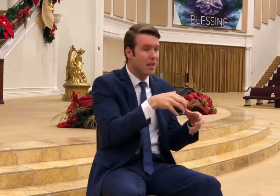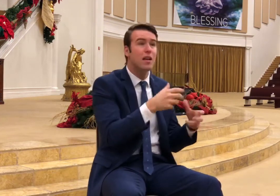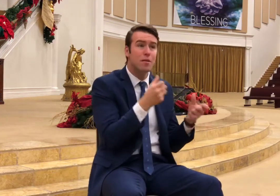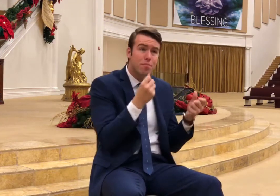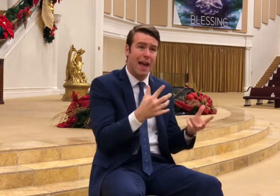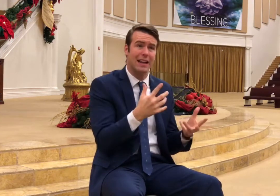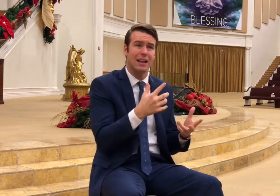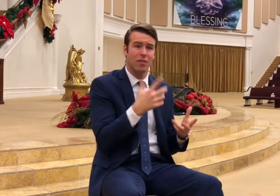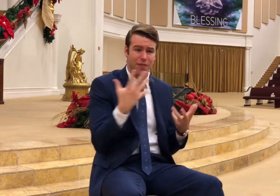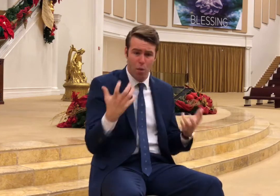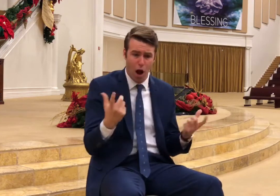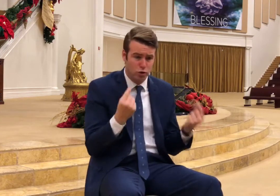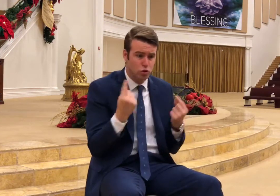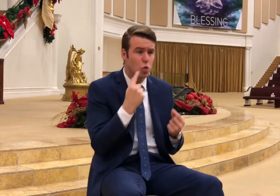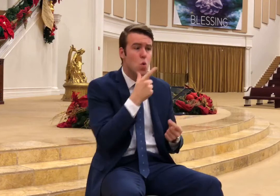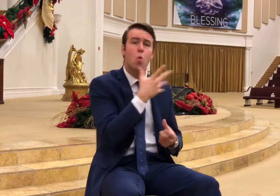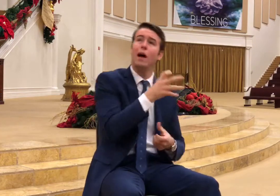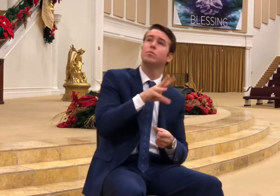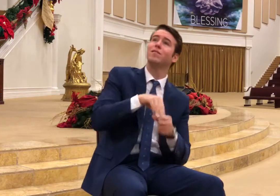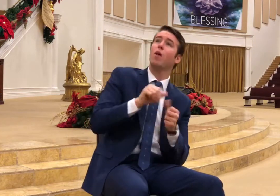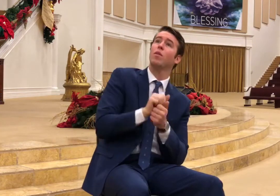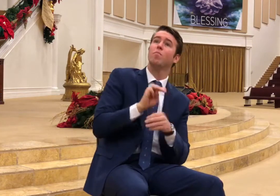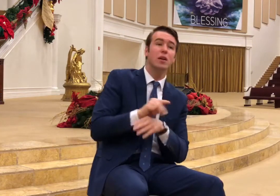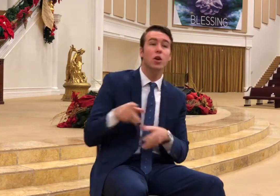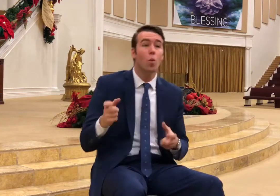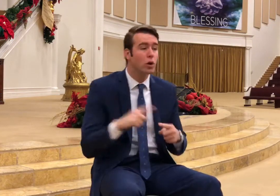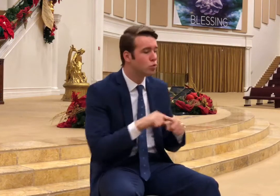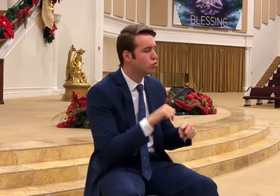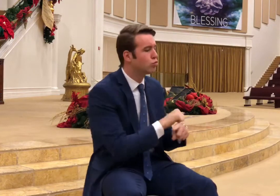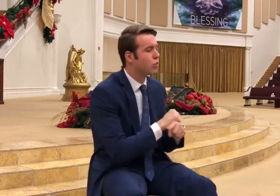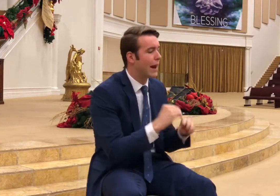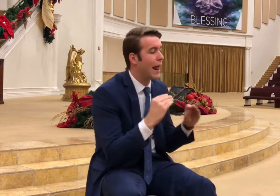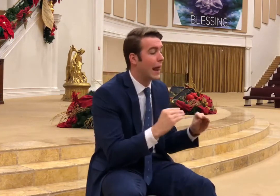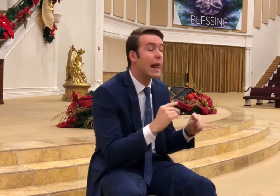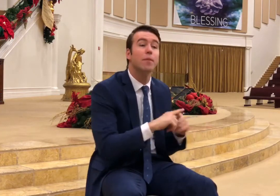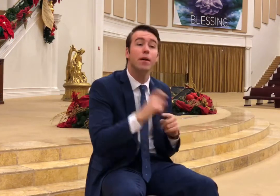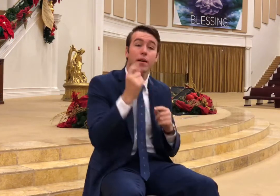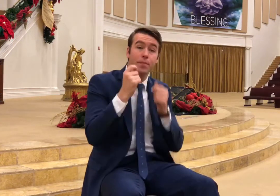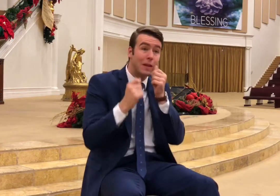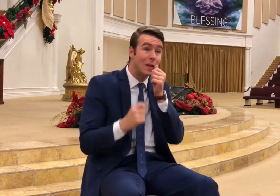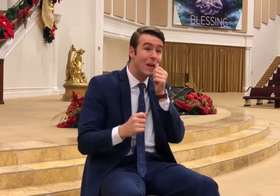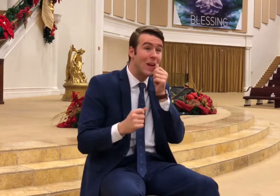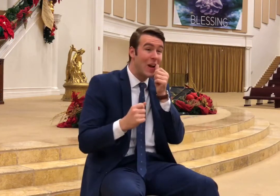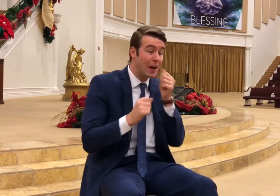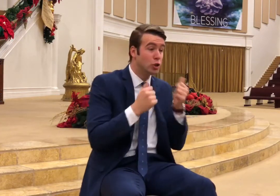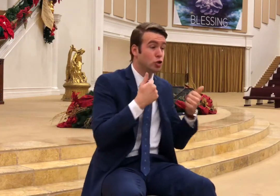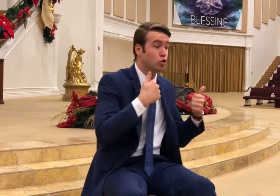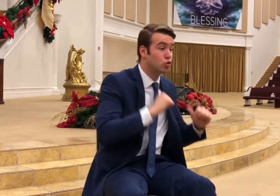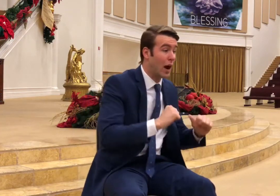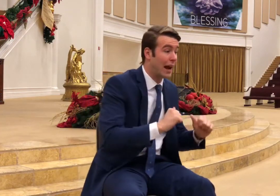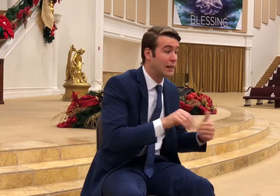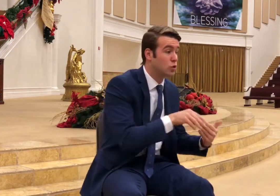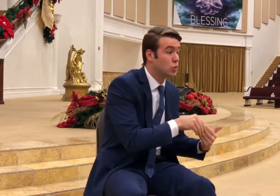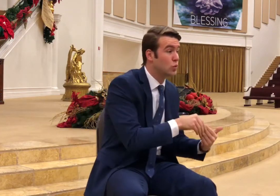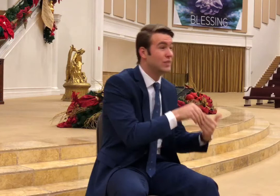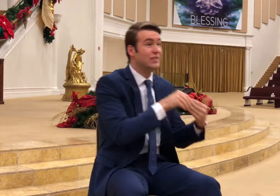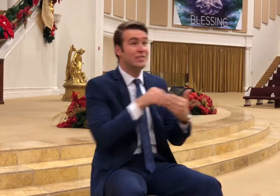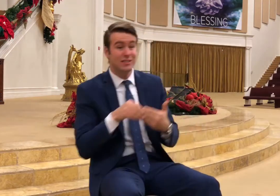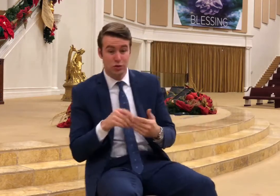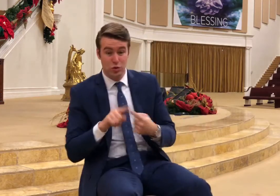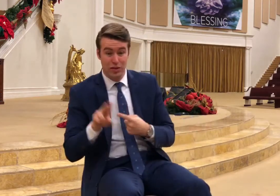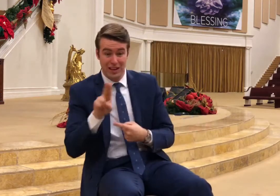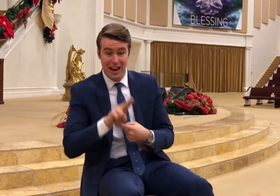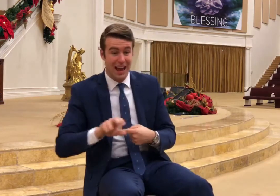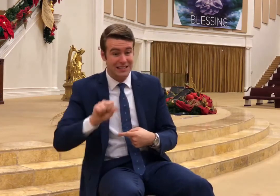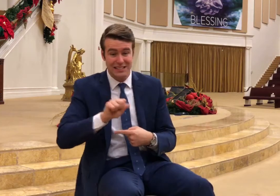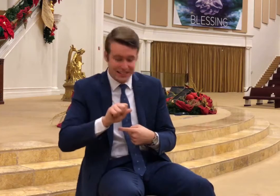and sisters that are wanting to be involved in ministry is train them. But in trying to bring them to the United States, they